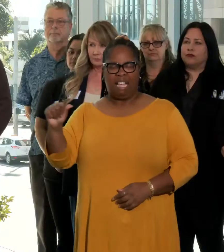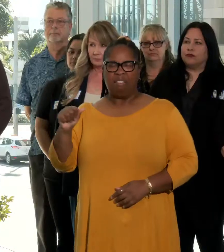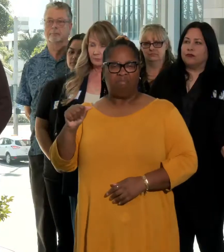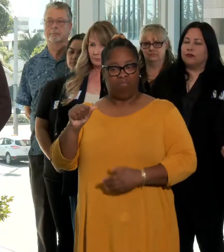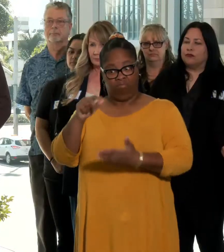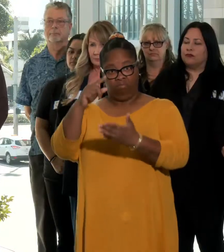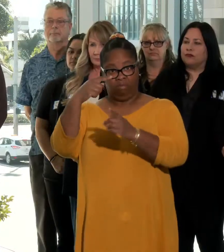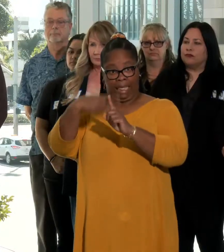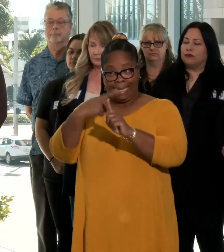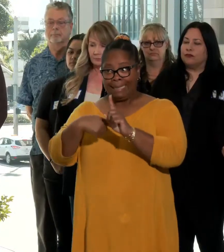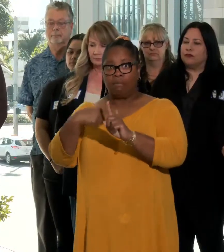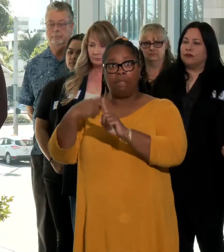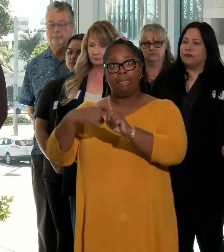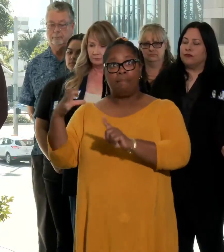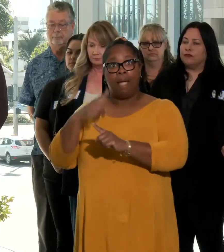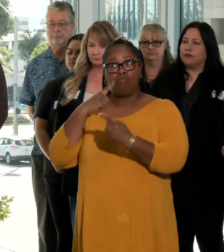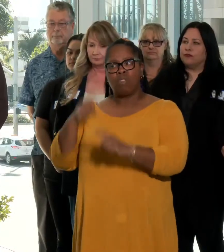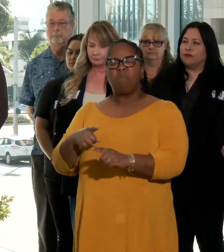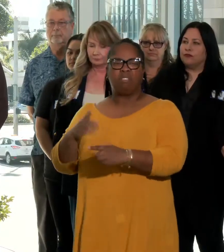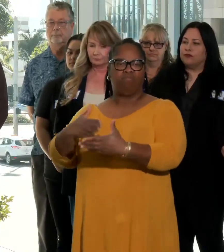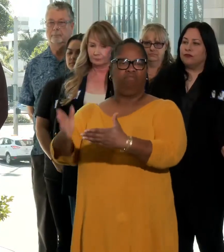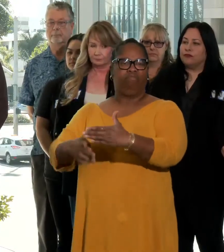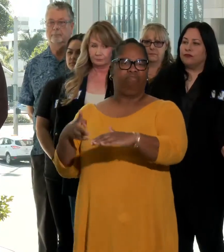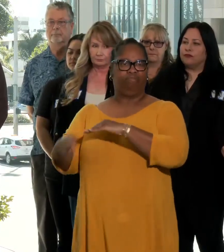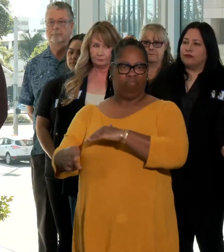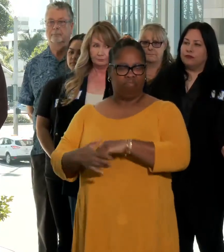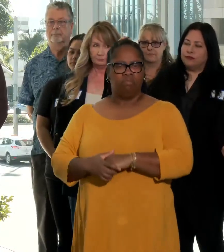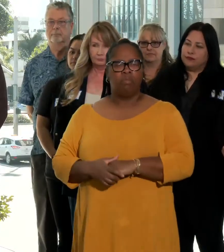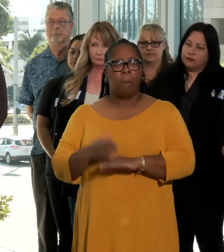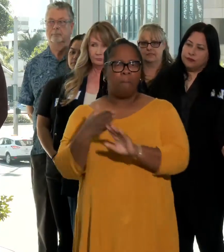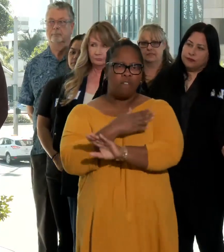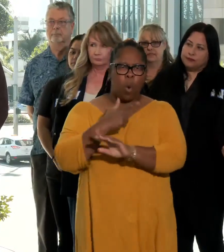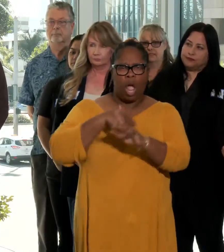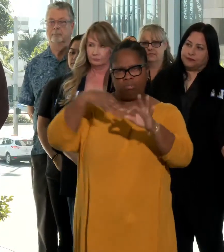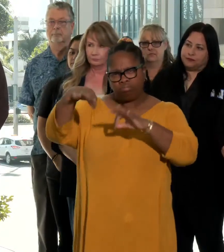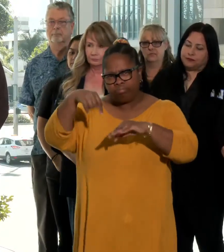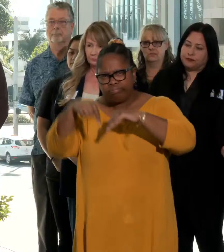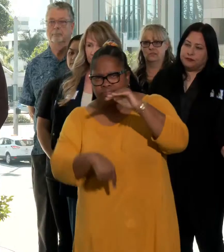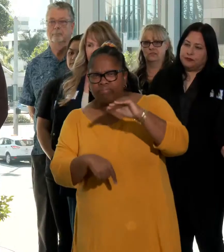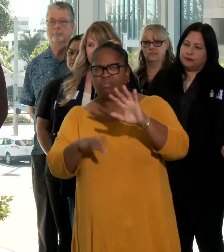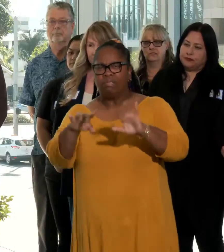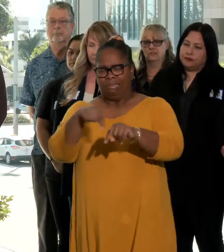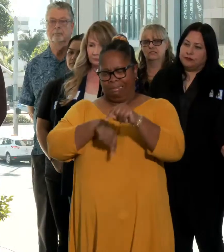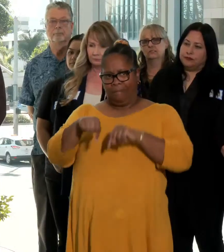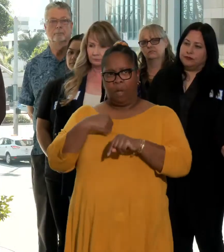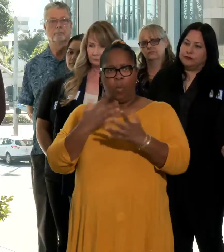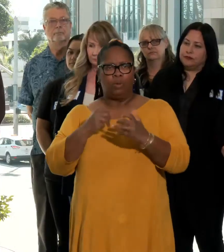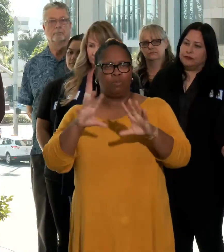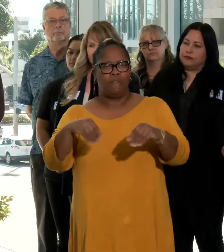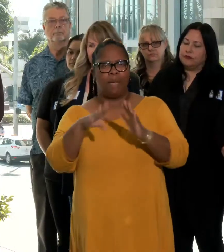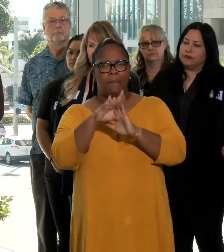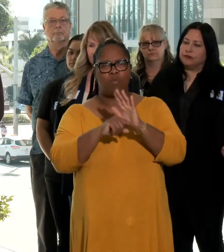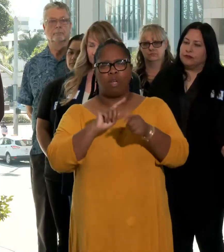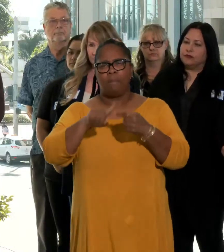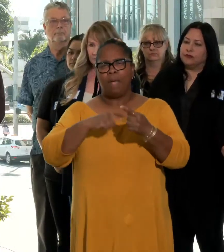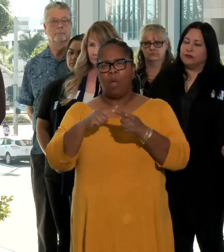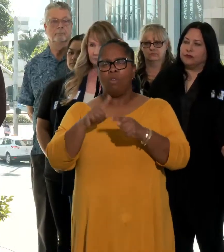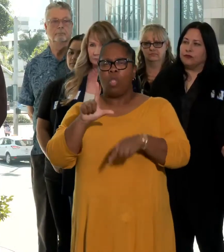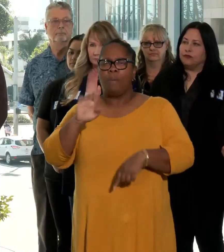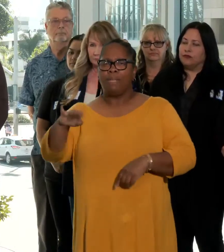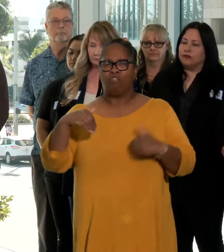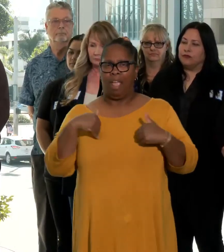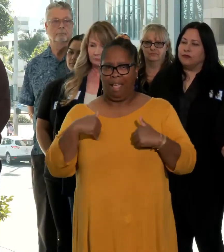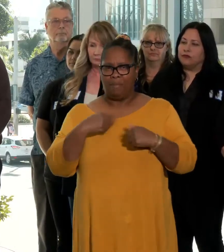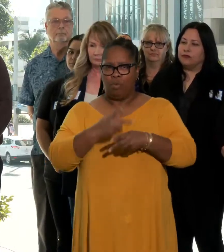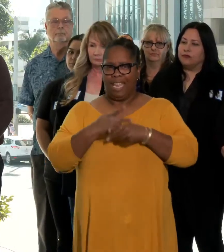our lease and leaseback agreement. Before I go into details about the decision, I want to provide a little background about Long Beach Animal Care Services